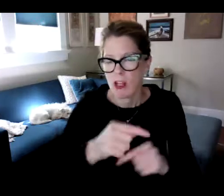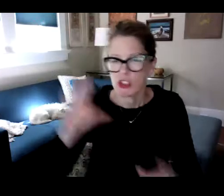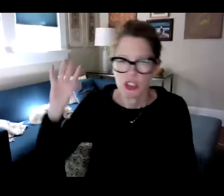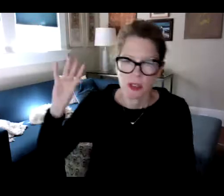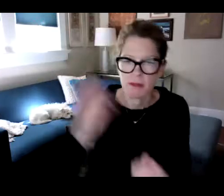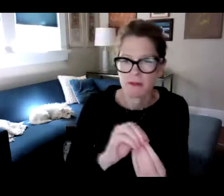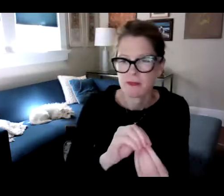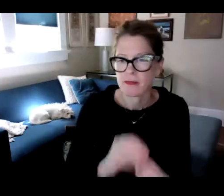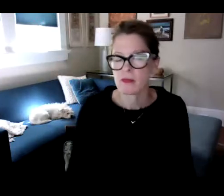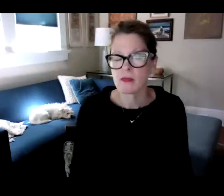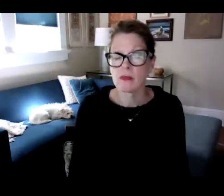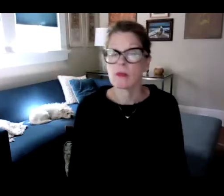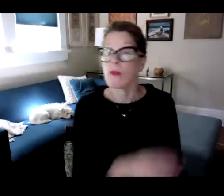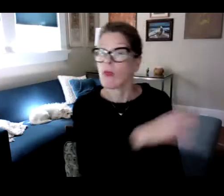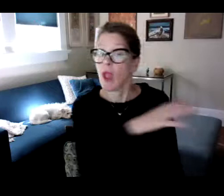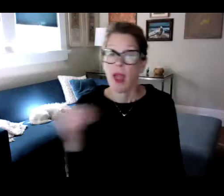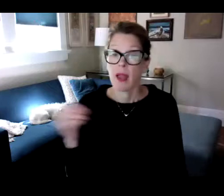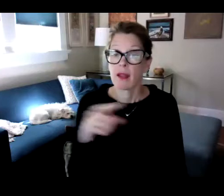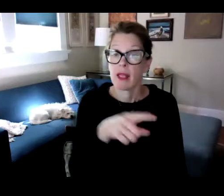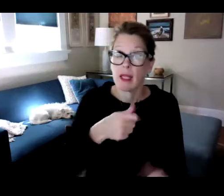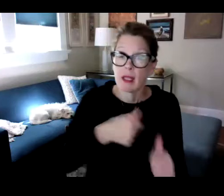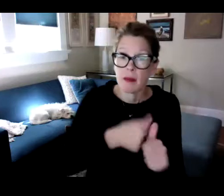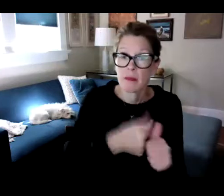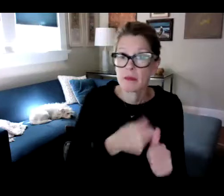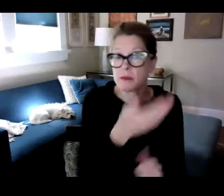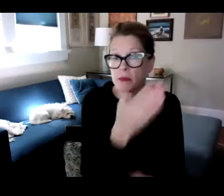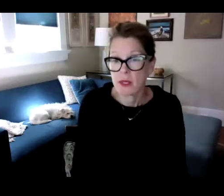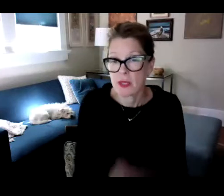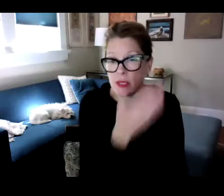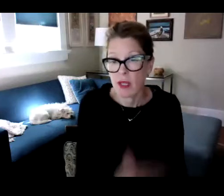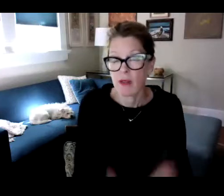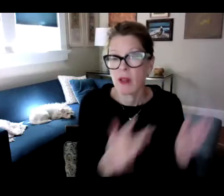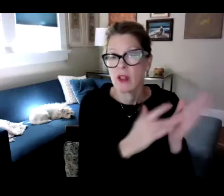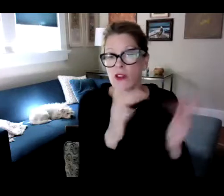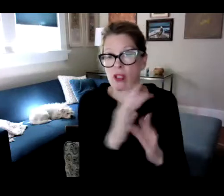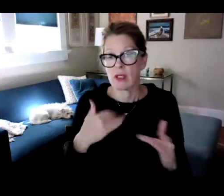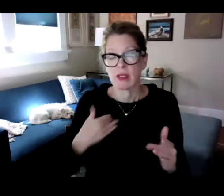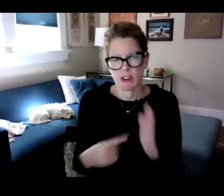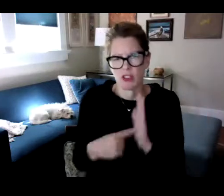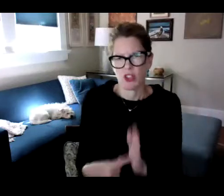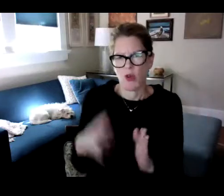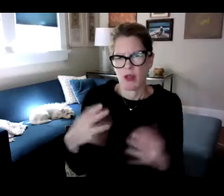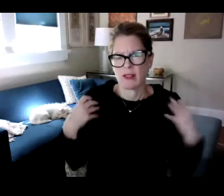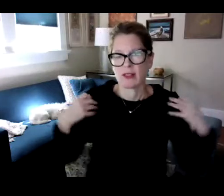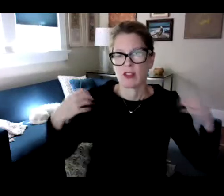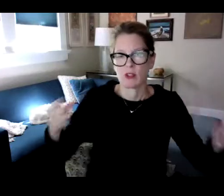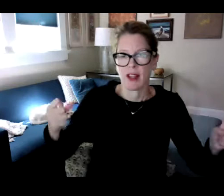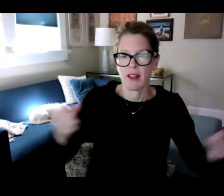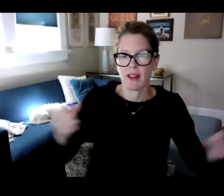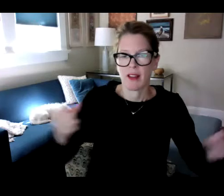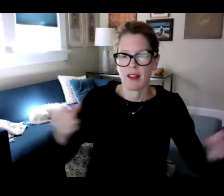generation. He has shown the strength of his arm. He has scattered